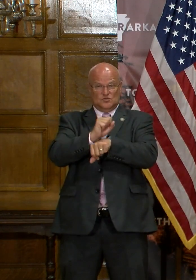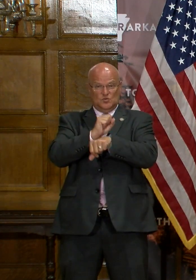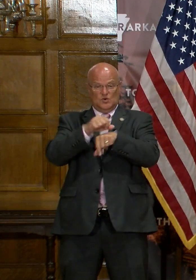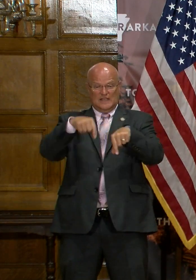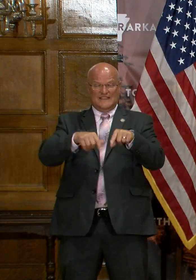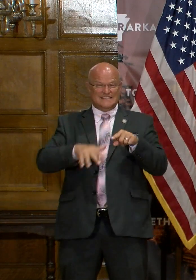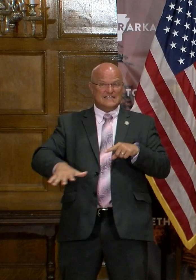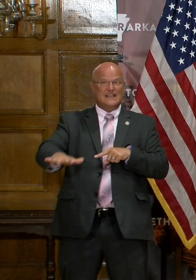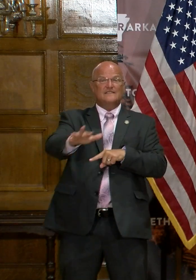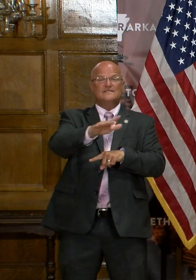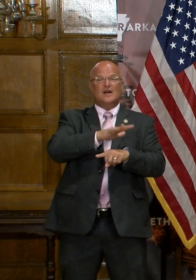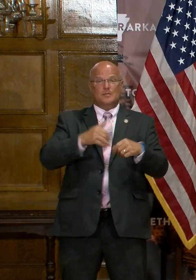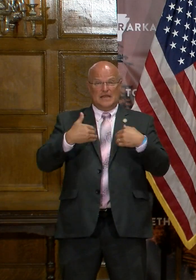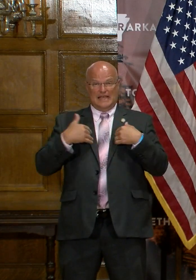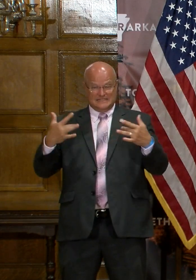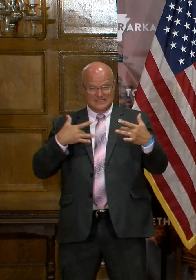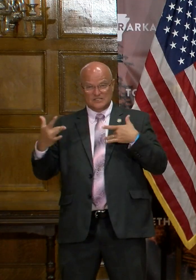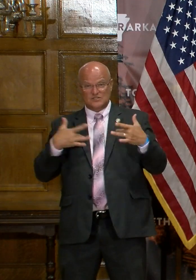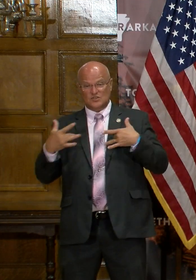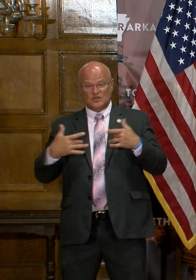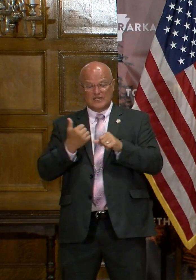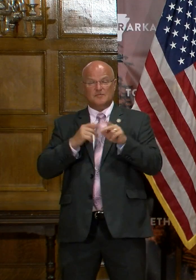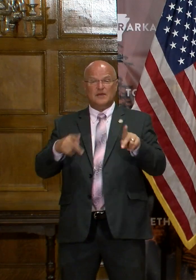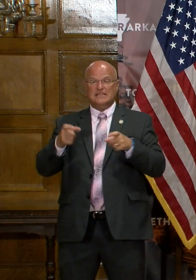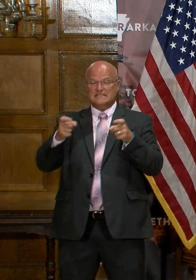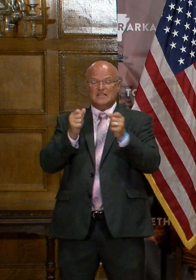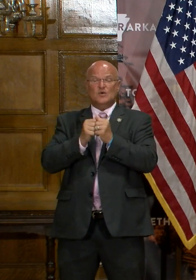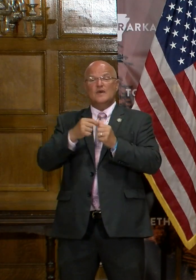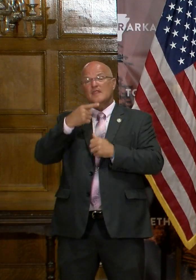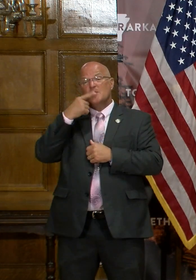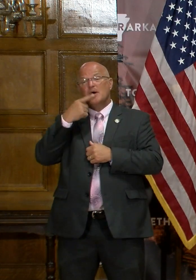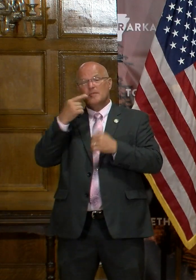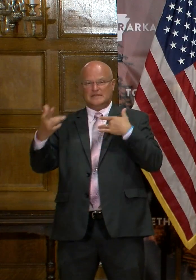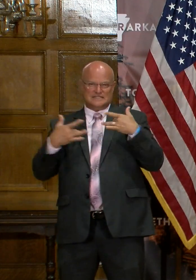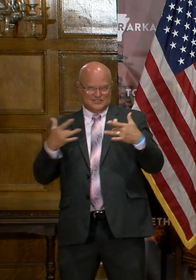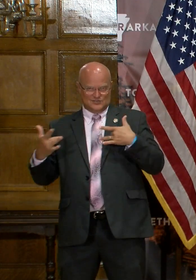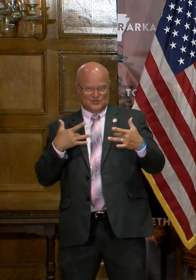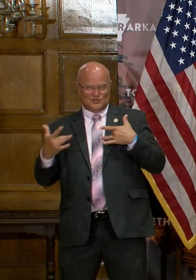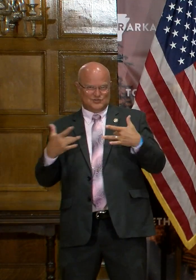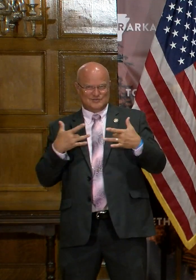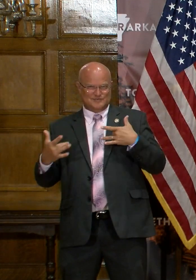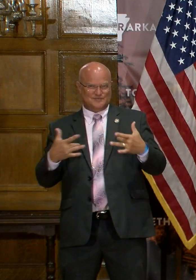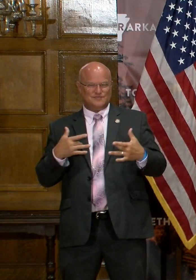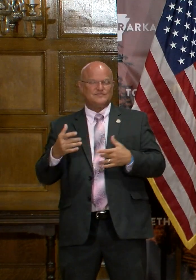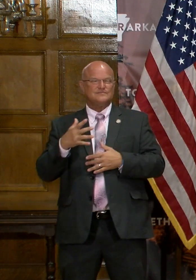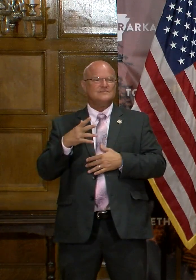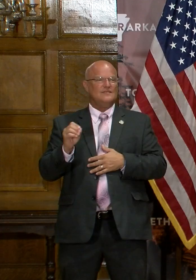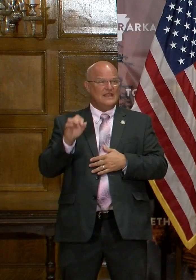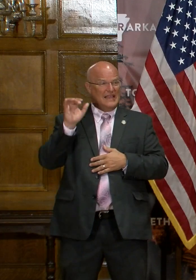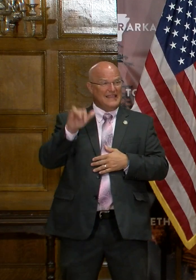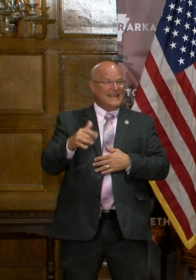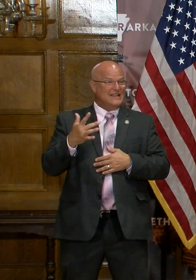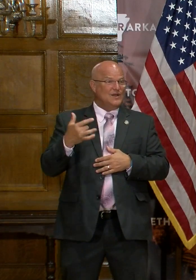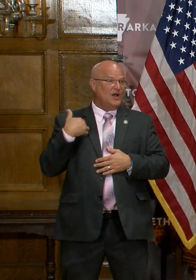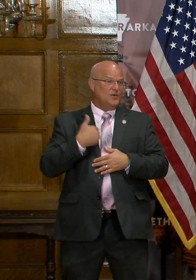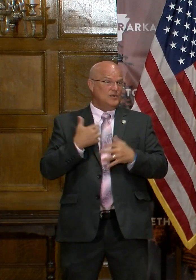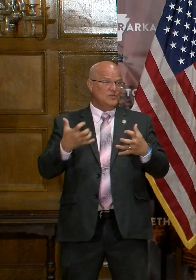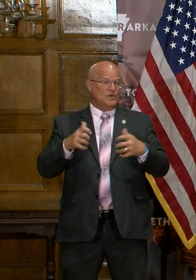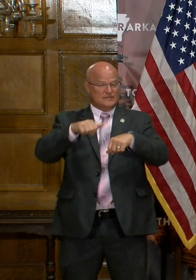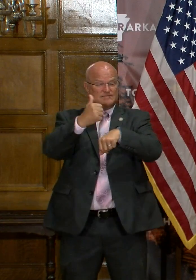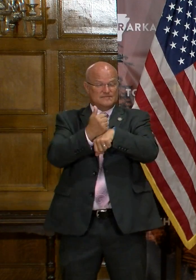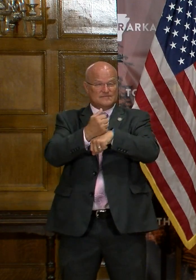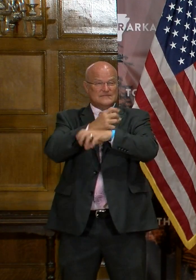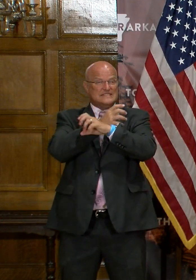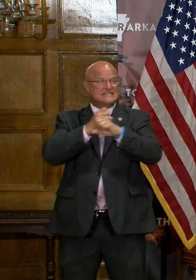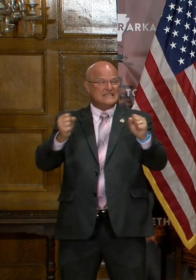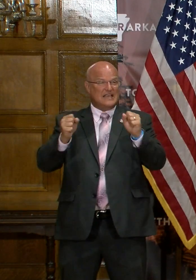in this environment has concerns. Everybody who has to deal with the public has concerns. And that's why we want to put in the